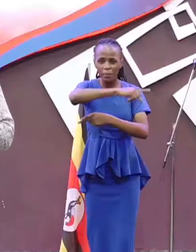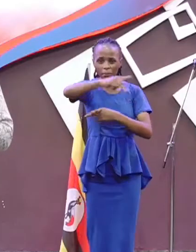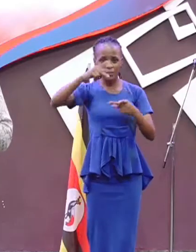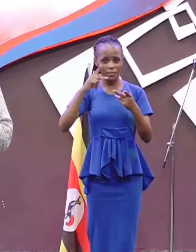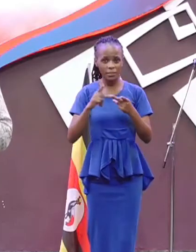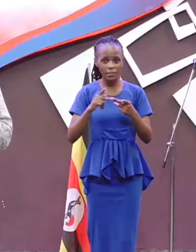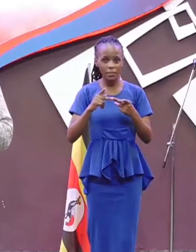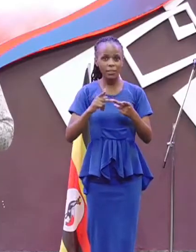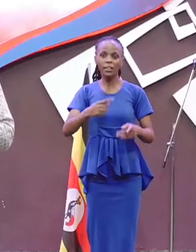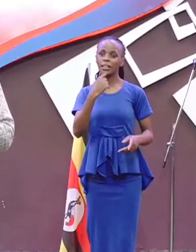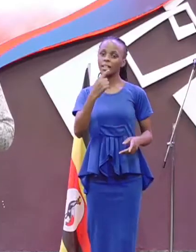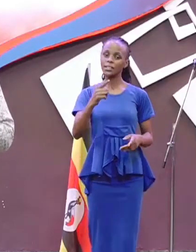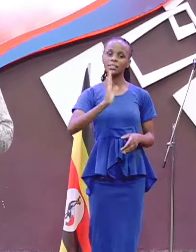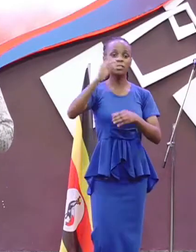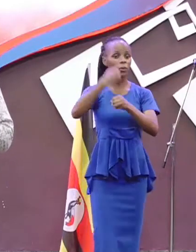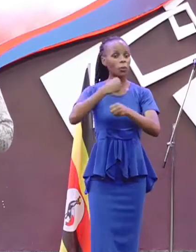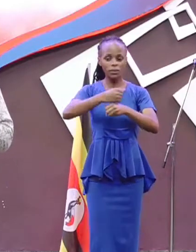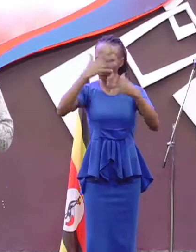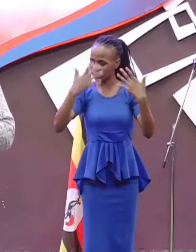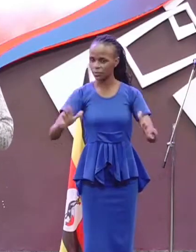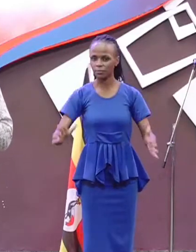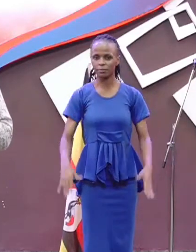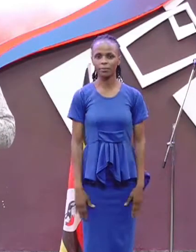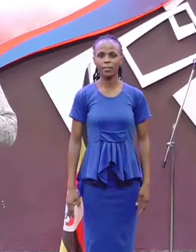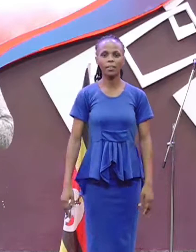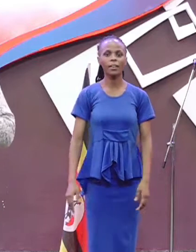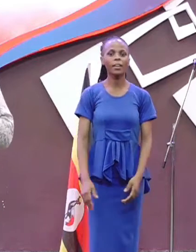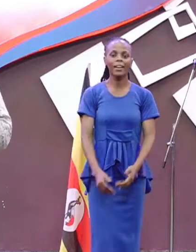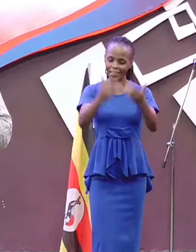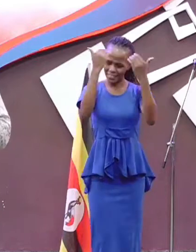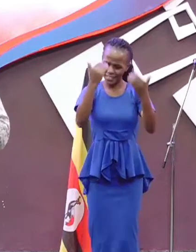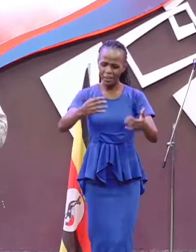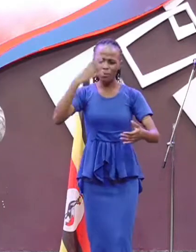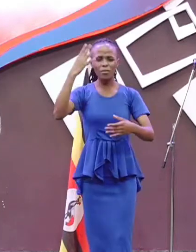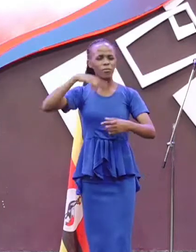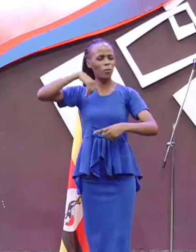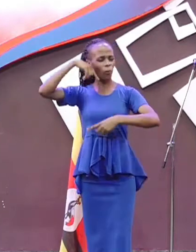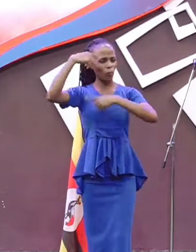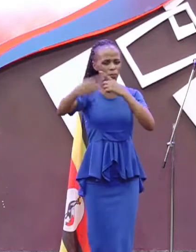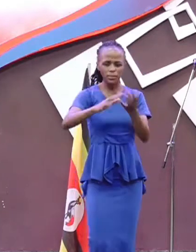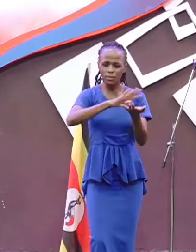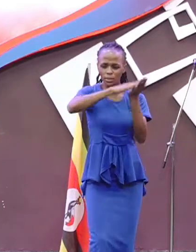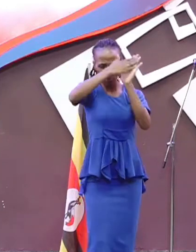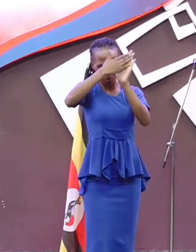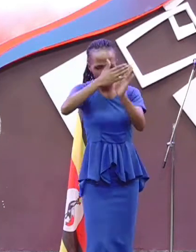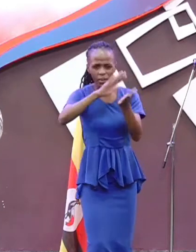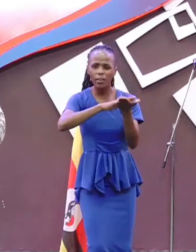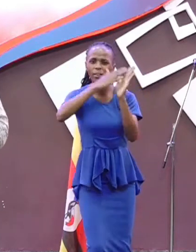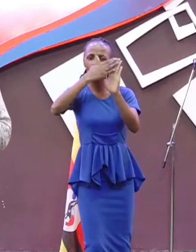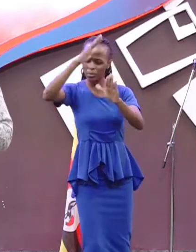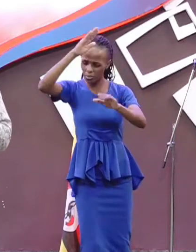they are perfected, he said your work is done. Now the 4 take on what